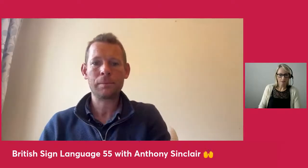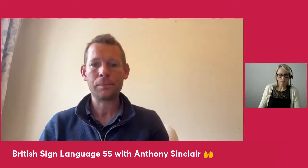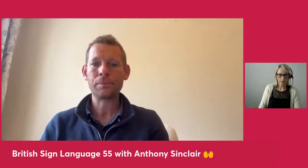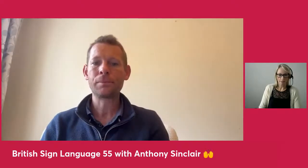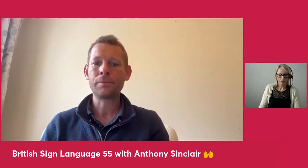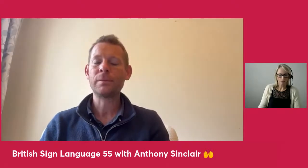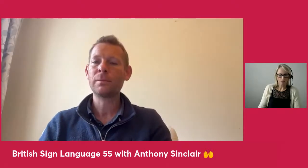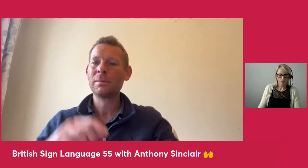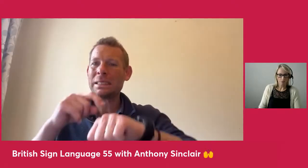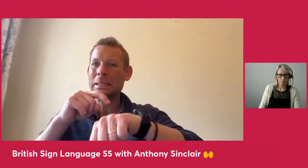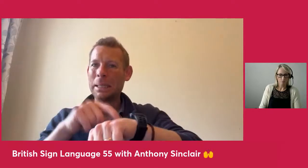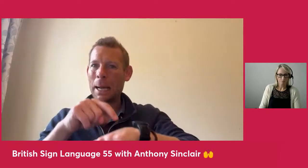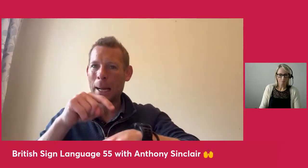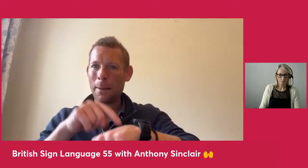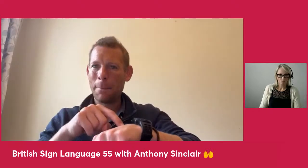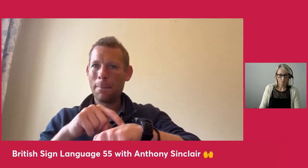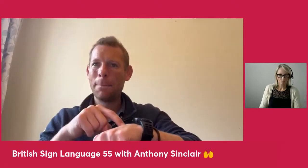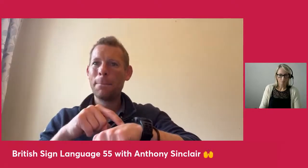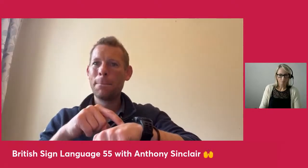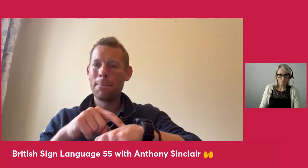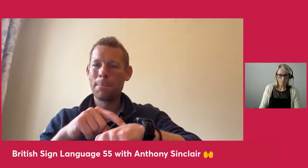just ask anything you want to know.